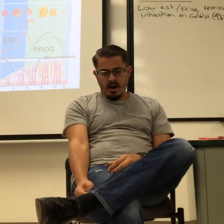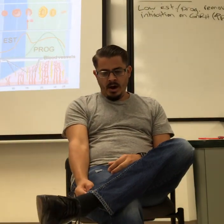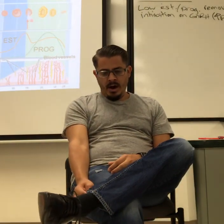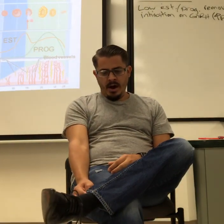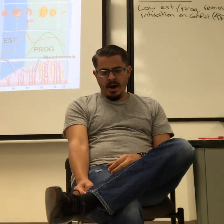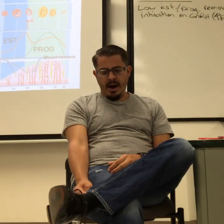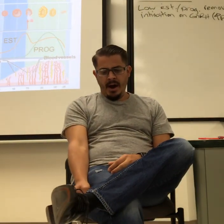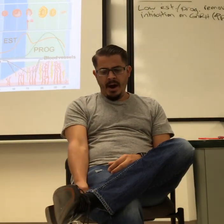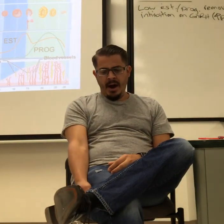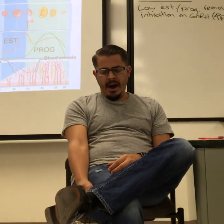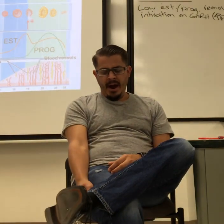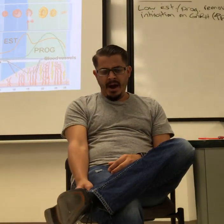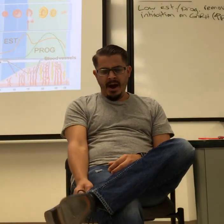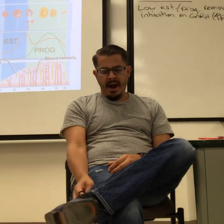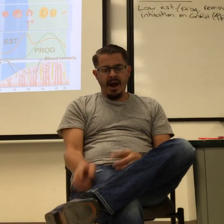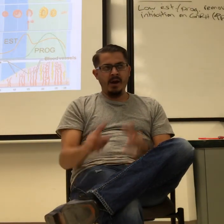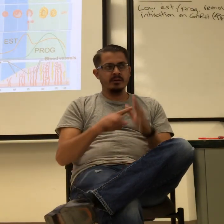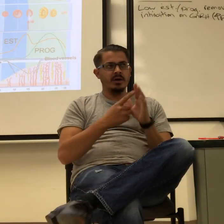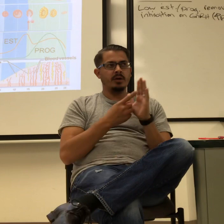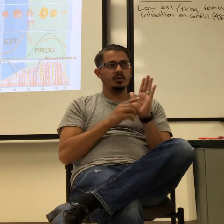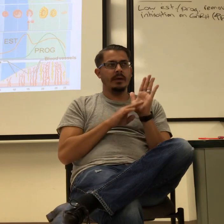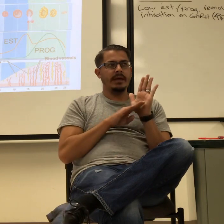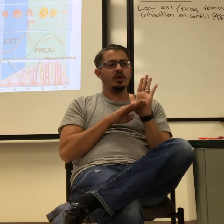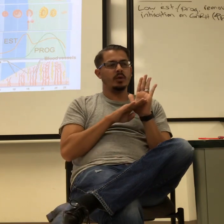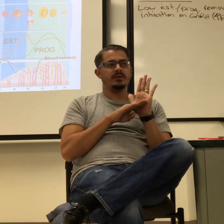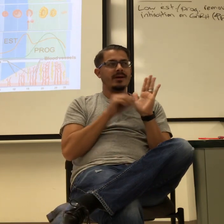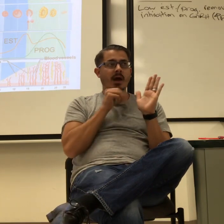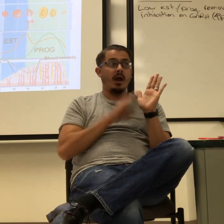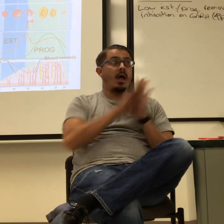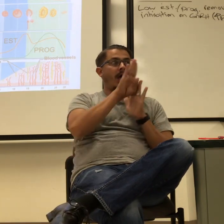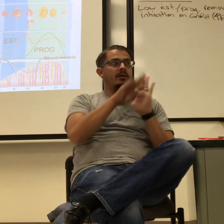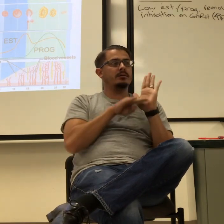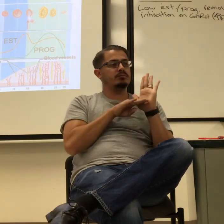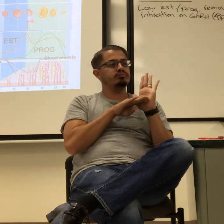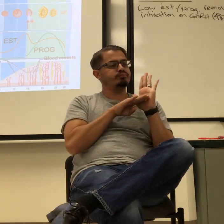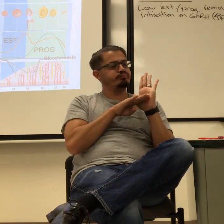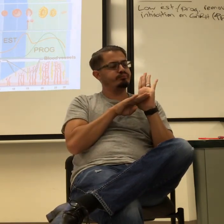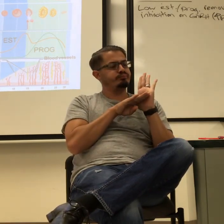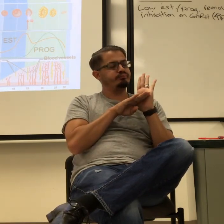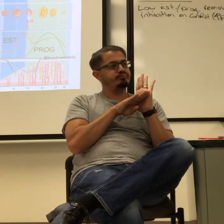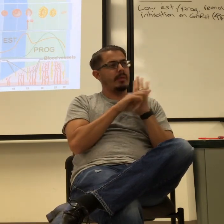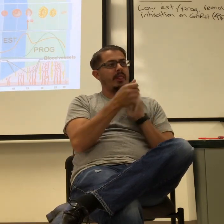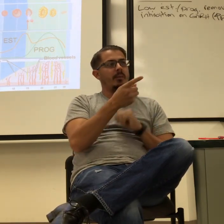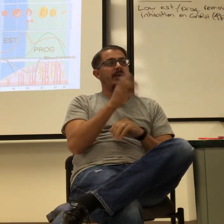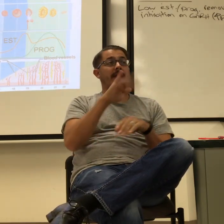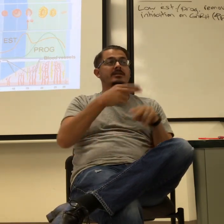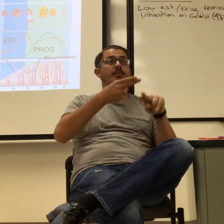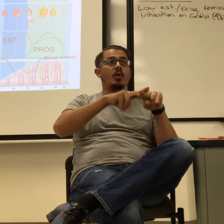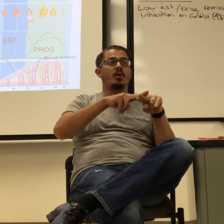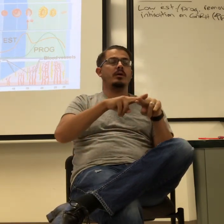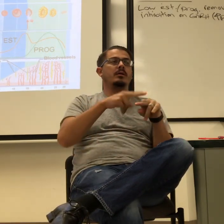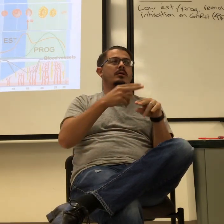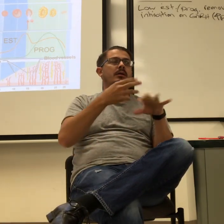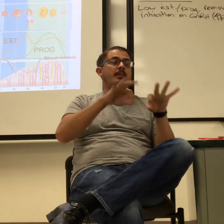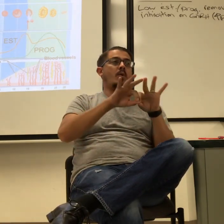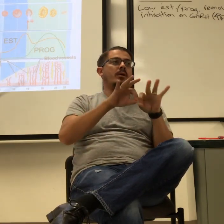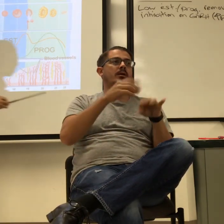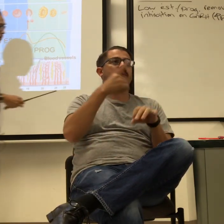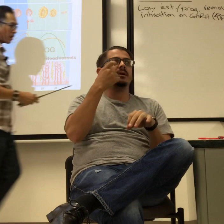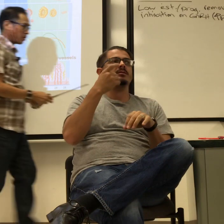So it starts to increase ever so slightly, right there. So that's important, because once you get